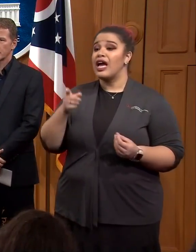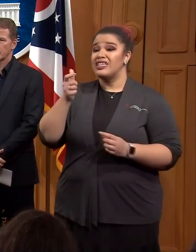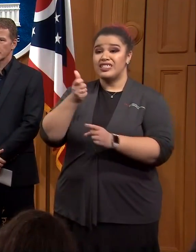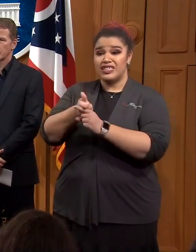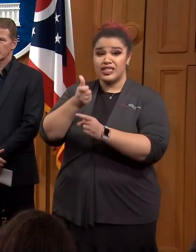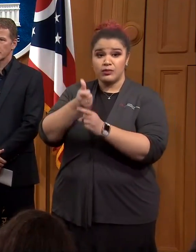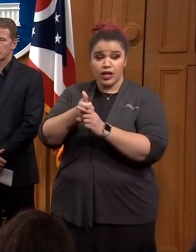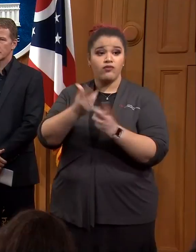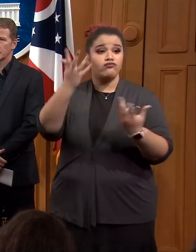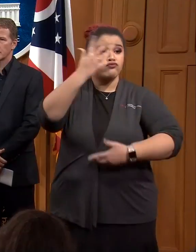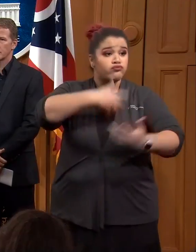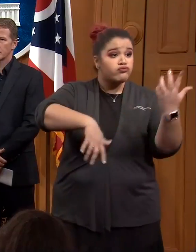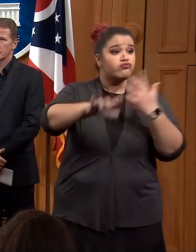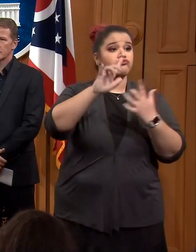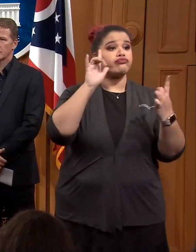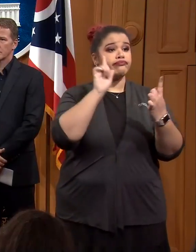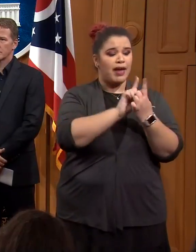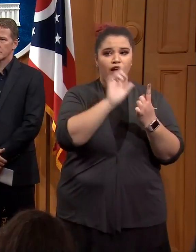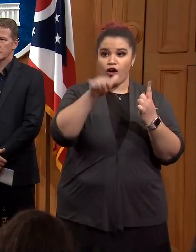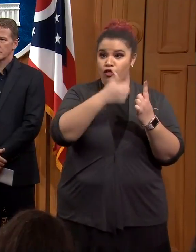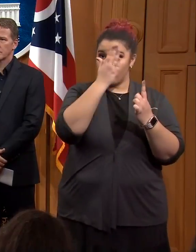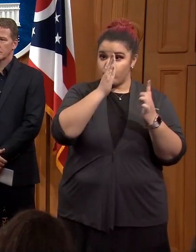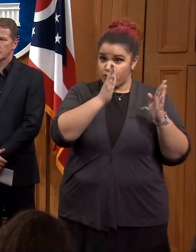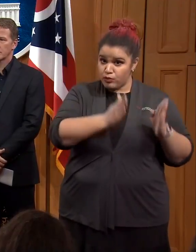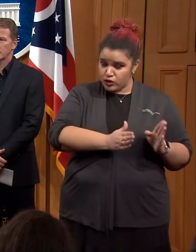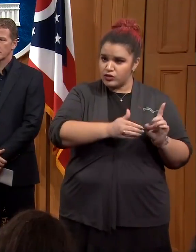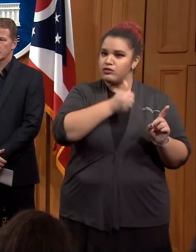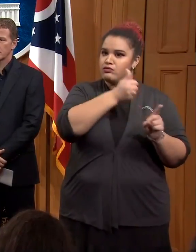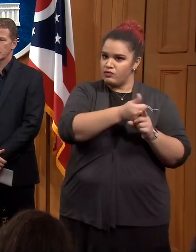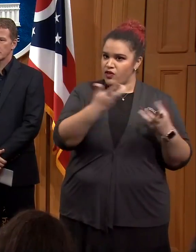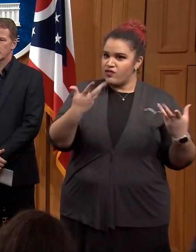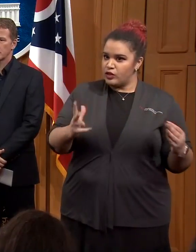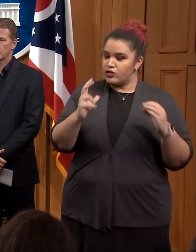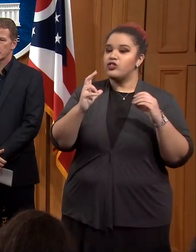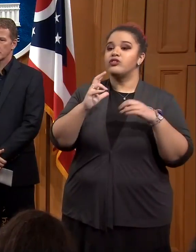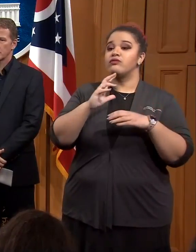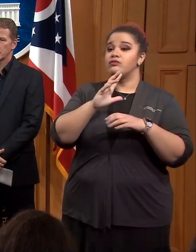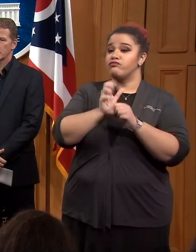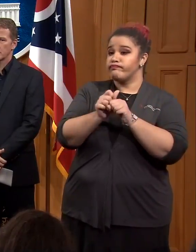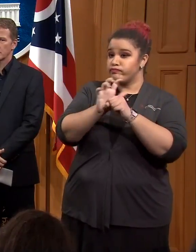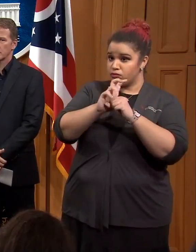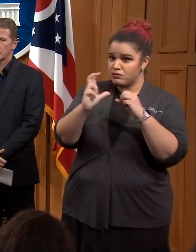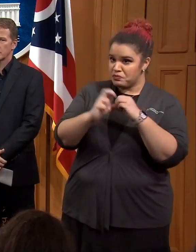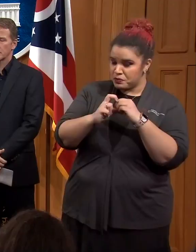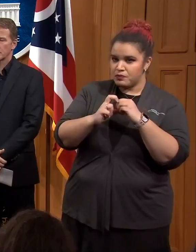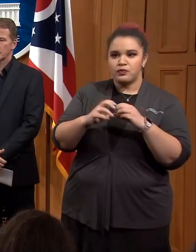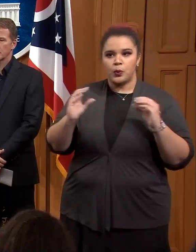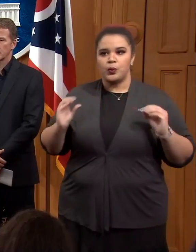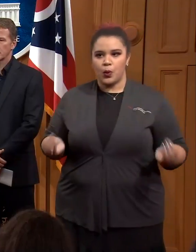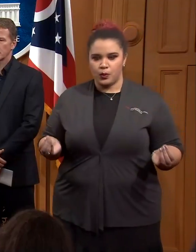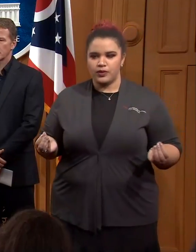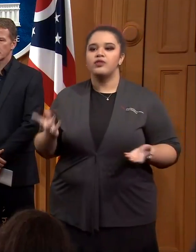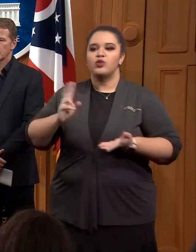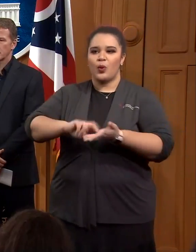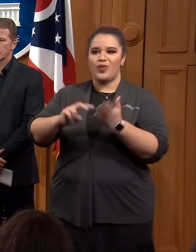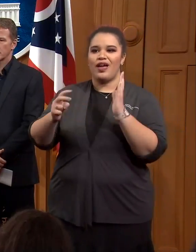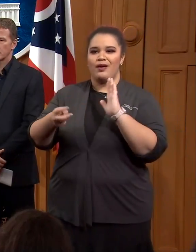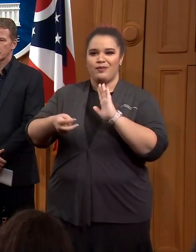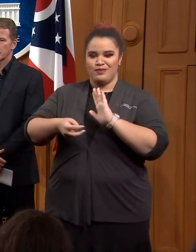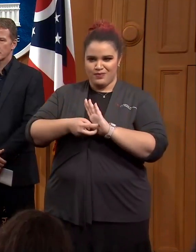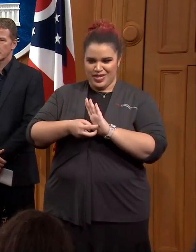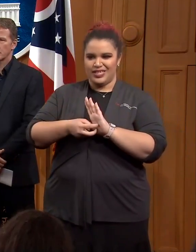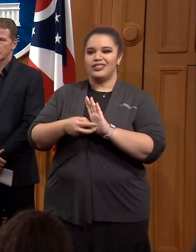disease, COVID. Therefore, that is the definition of community spread. As I've been saying to you all